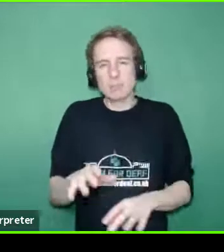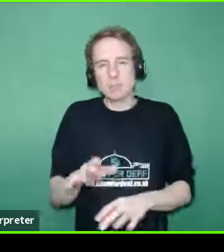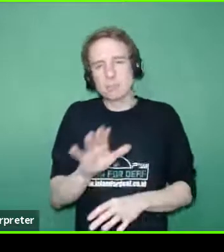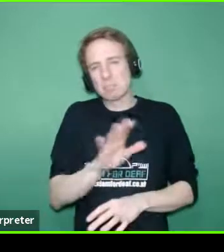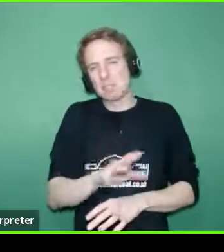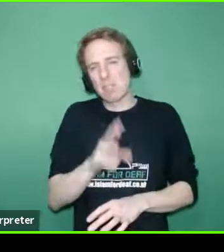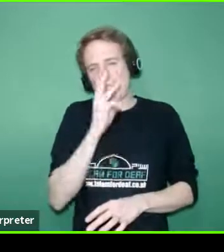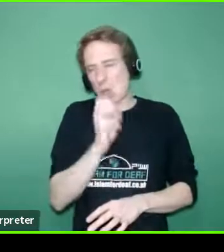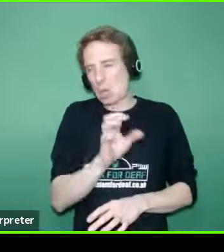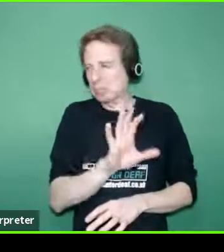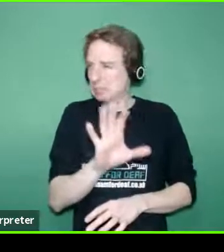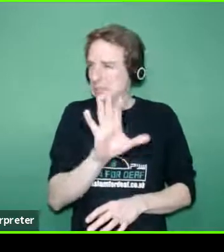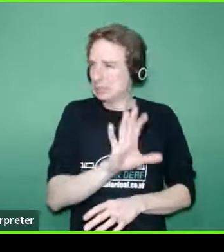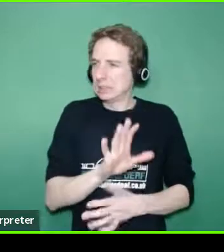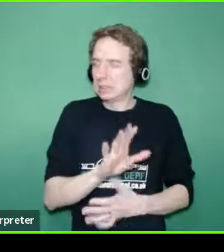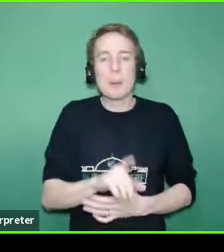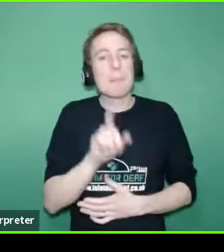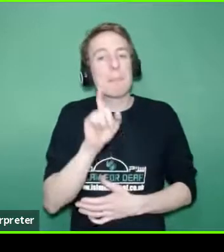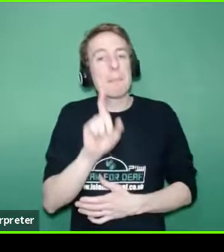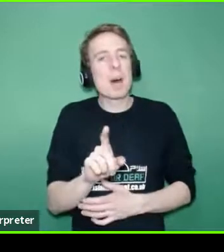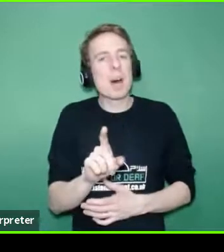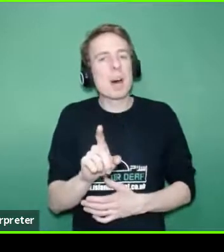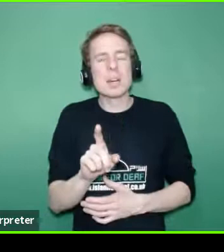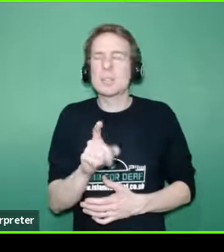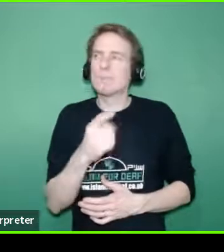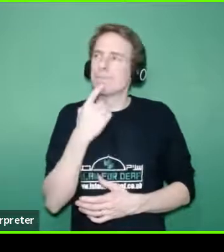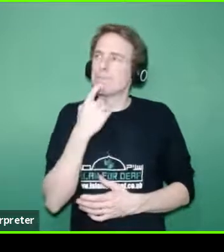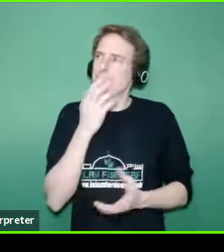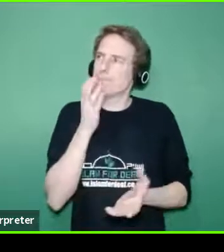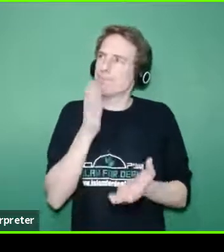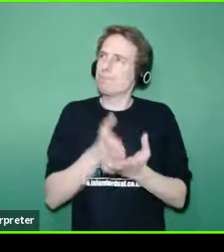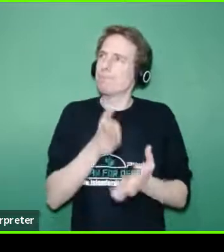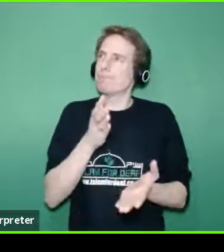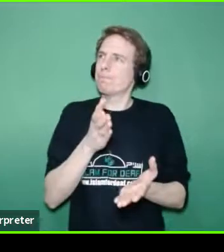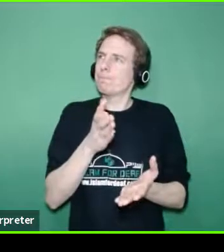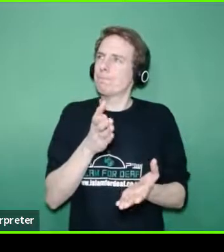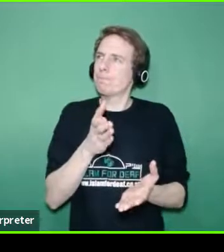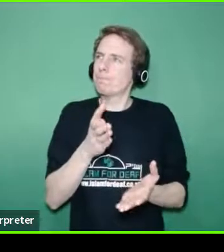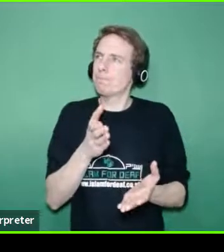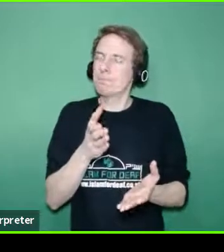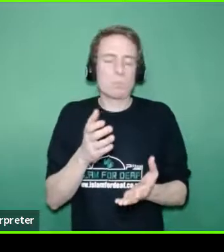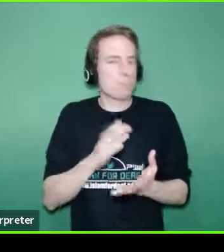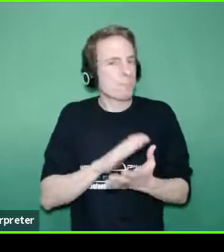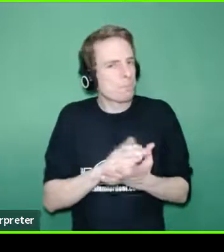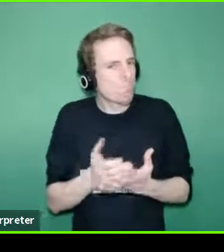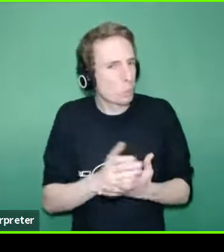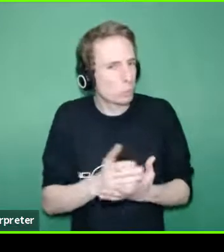I do not recall now whether this narration is authentic or not.